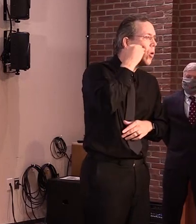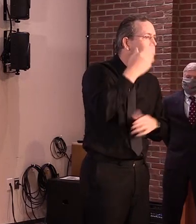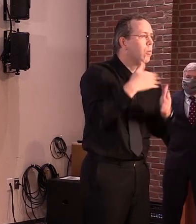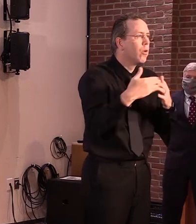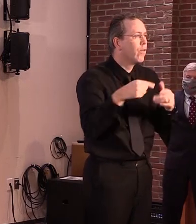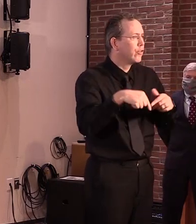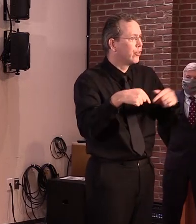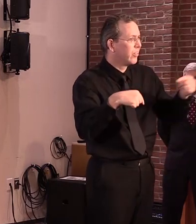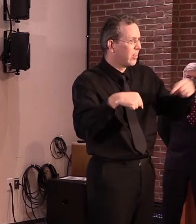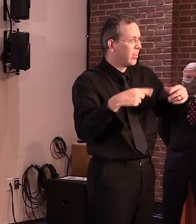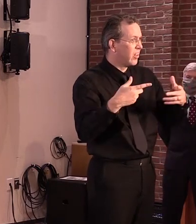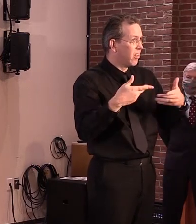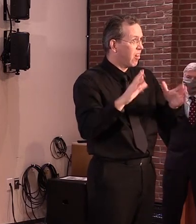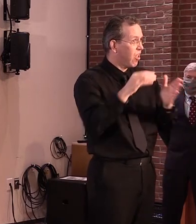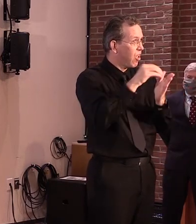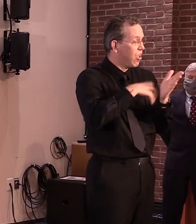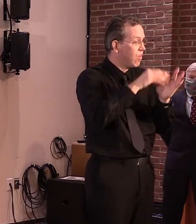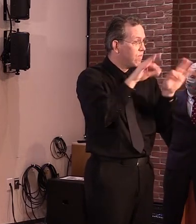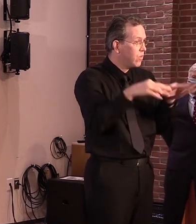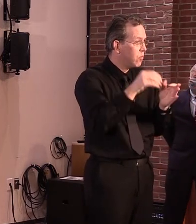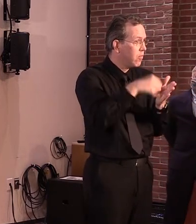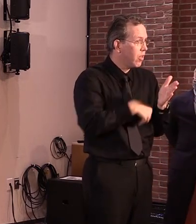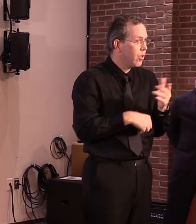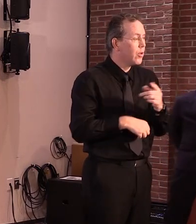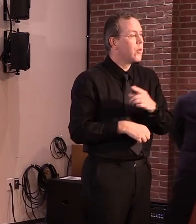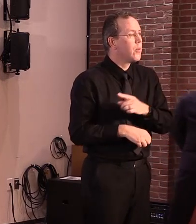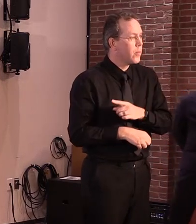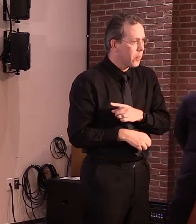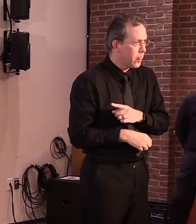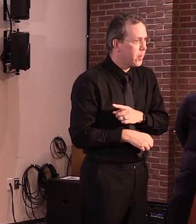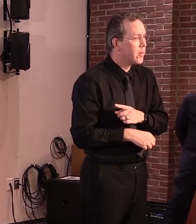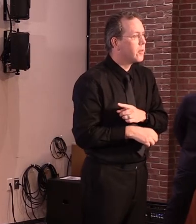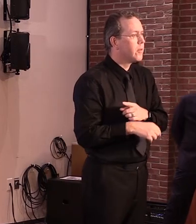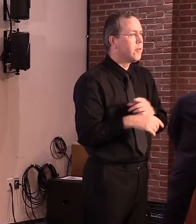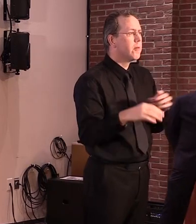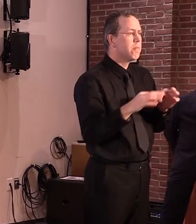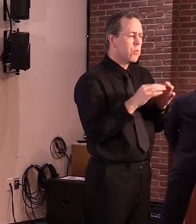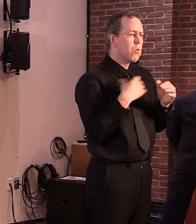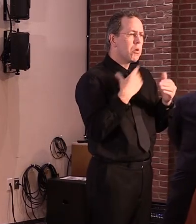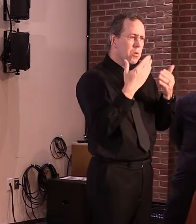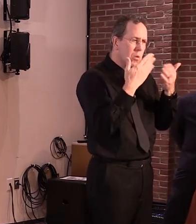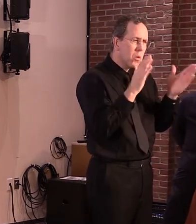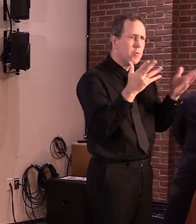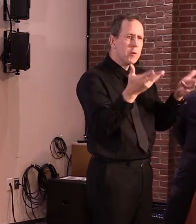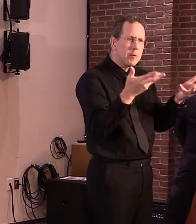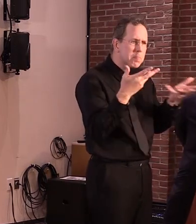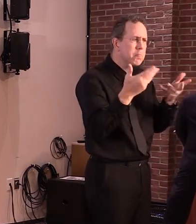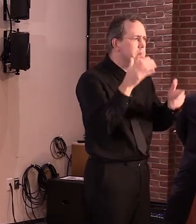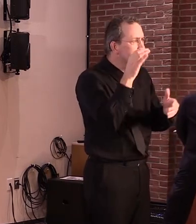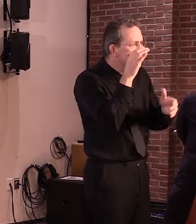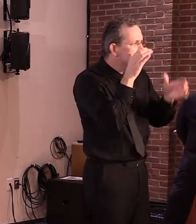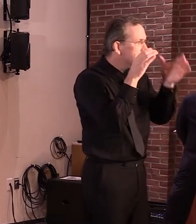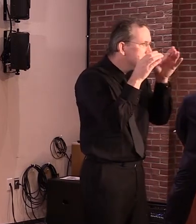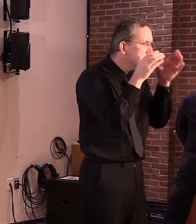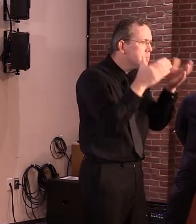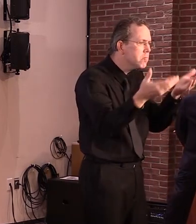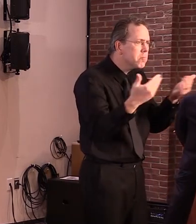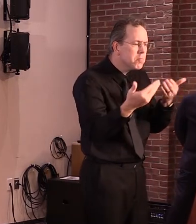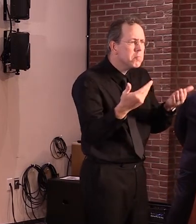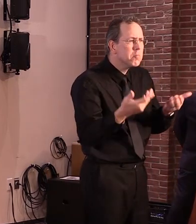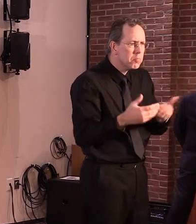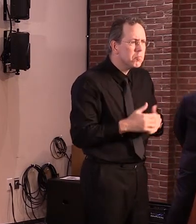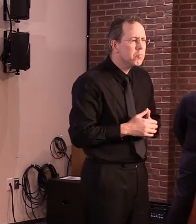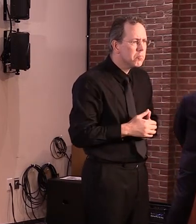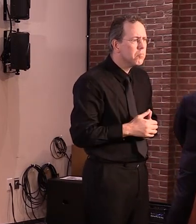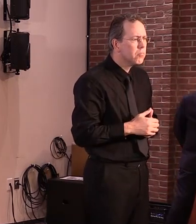Well, again, we're considering all options at this point in time, and I'm not sure if the question was